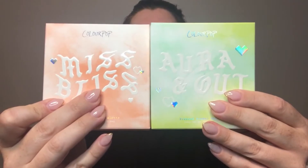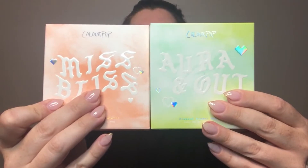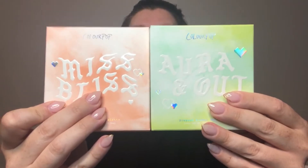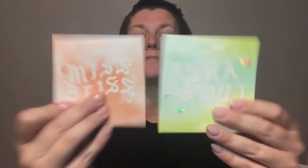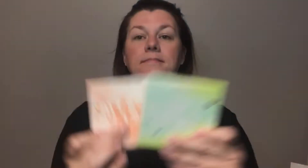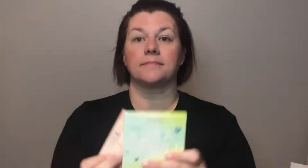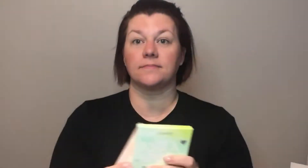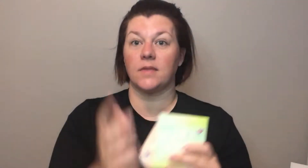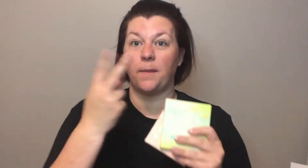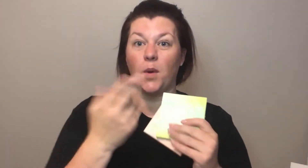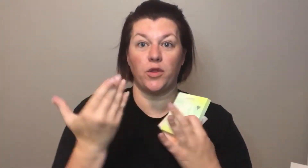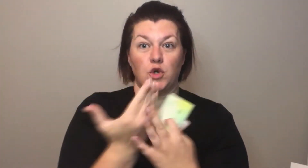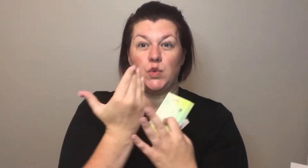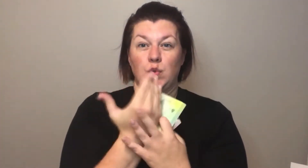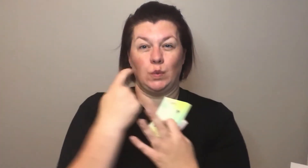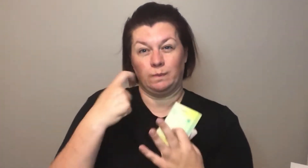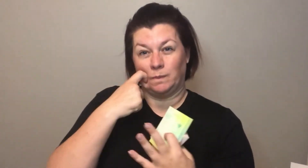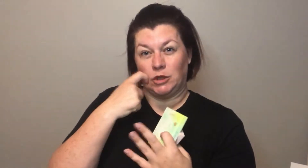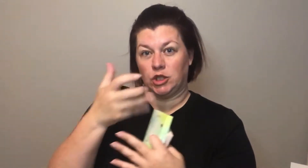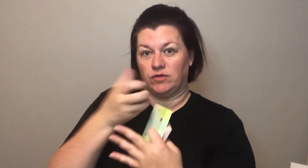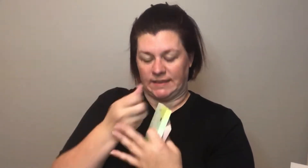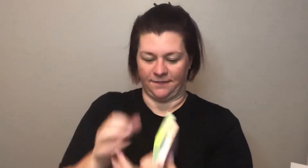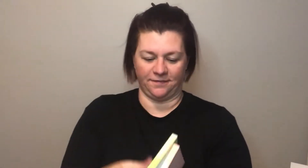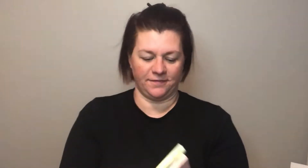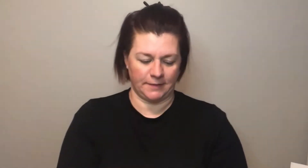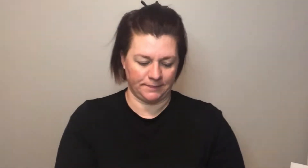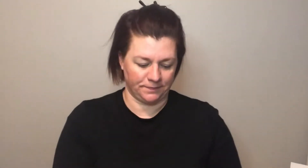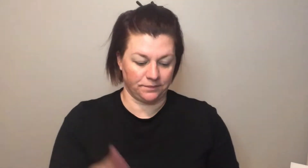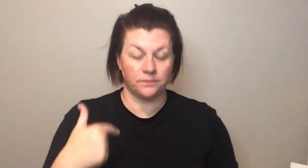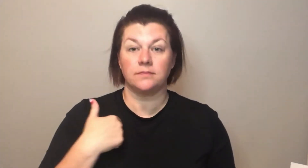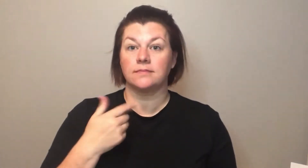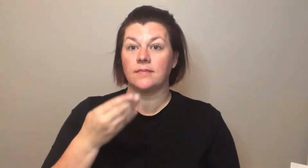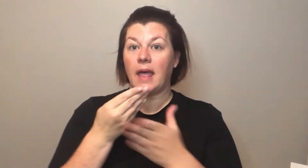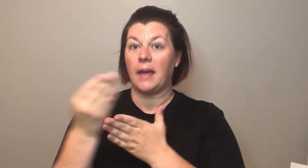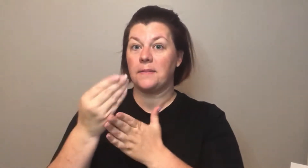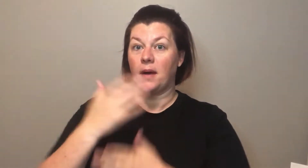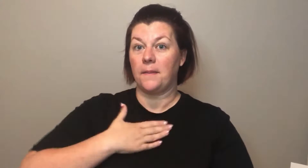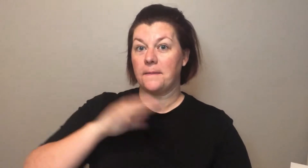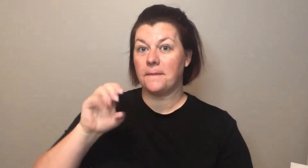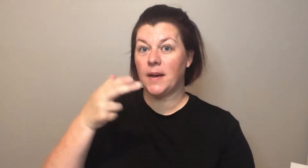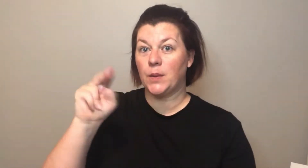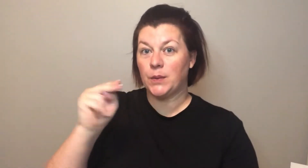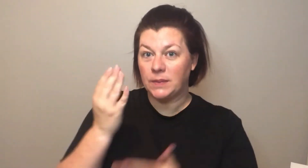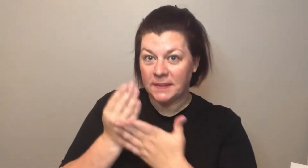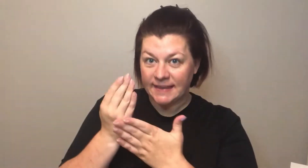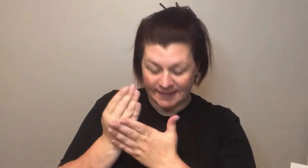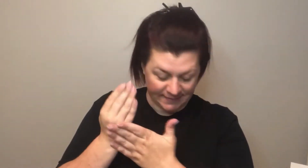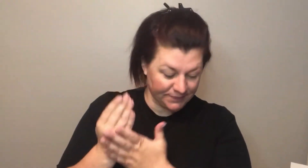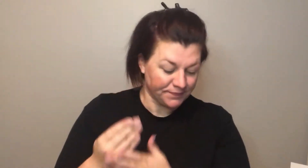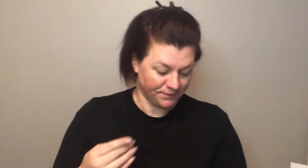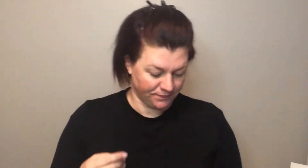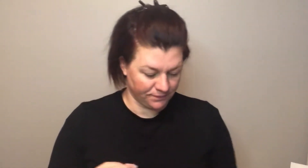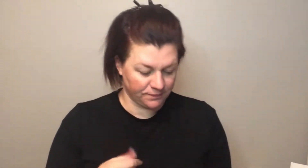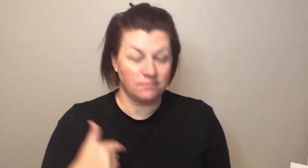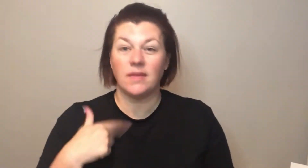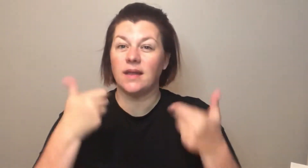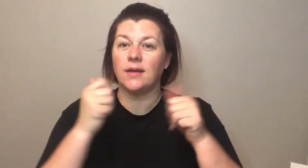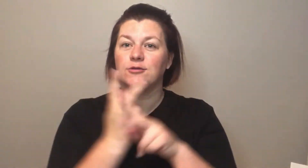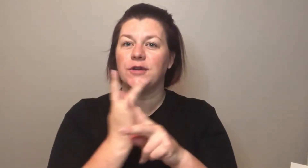Out. Now both of those I just received, and I bought all of this stuff with my own money as